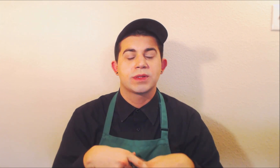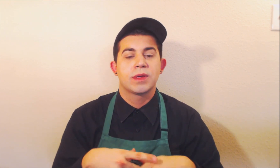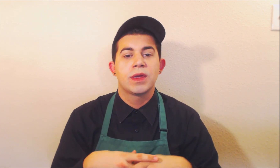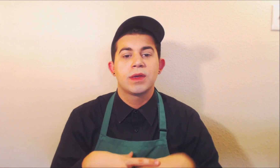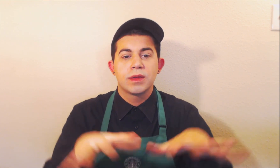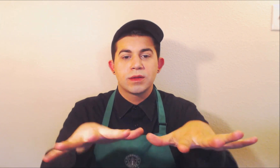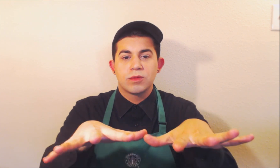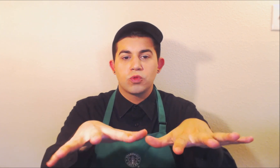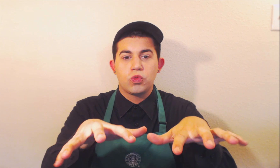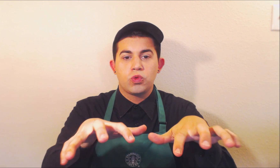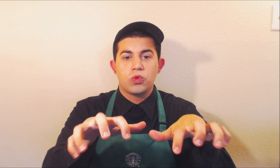backwards.